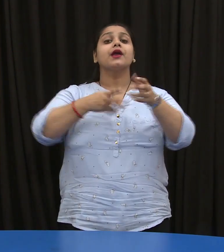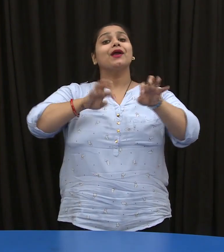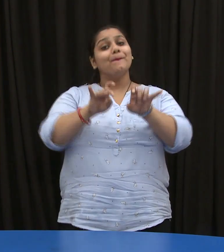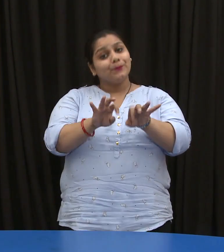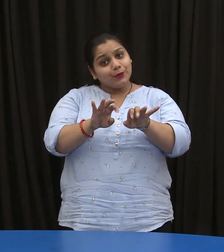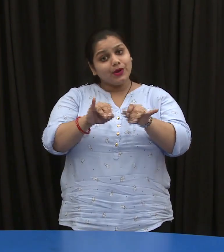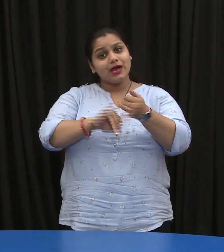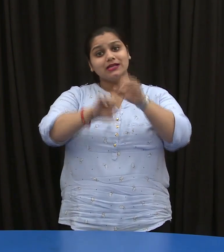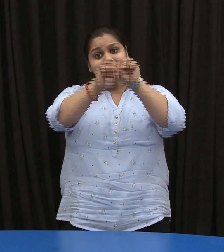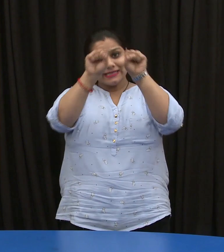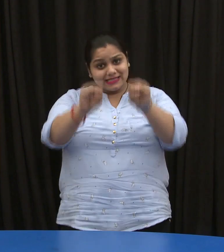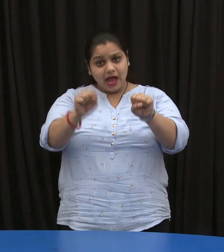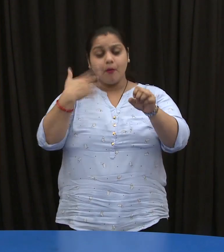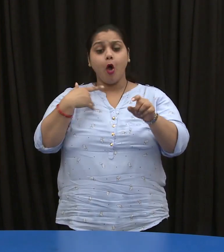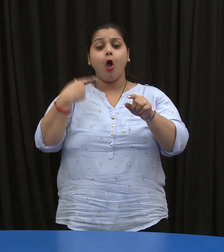install software and hardware.